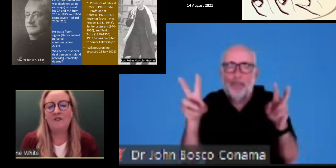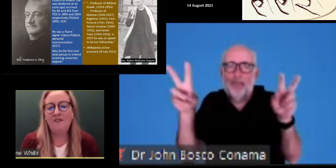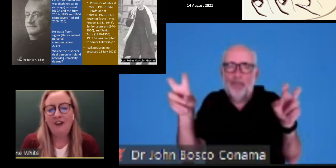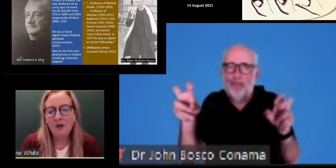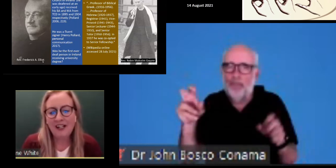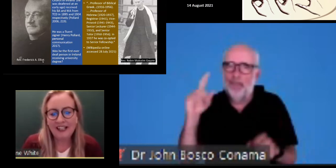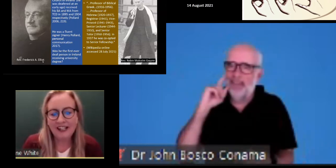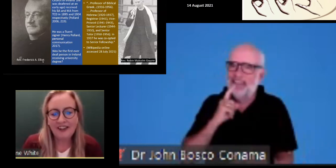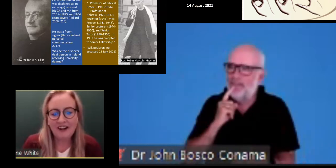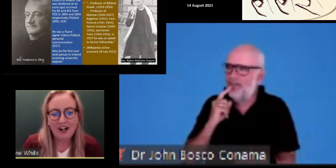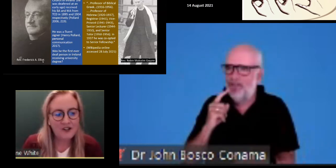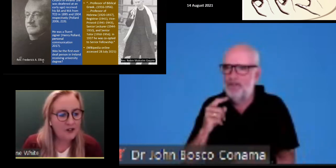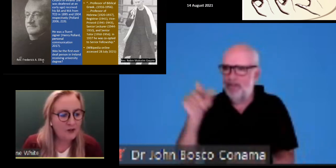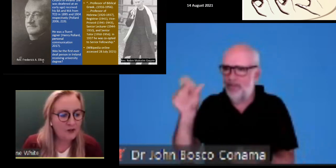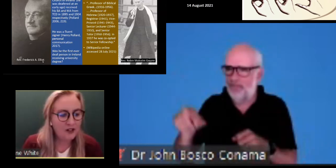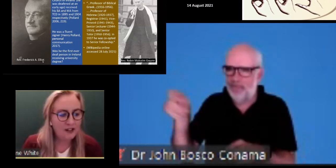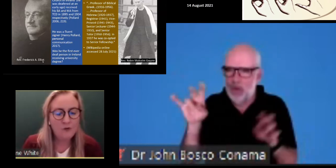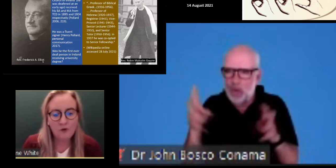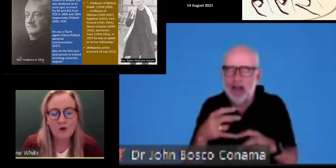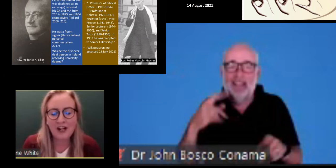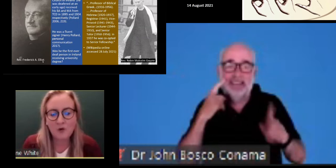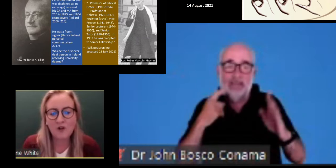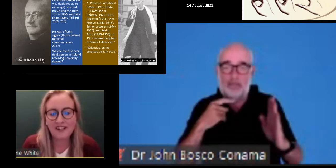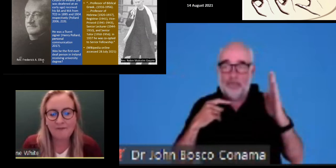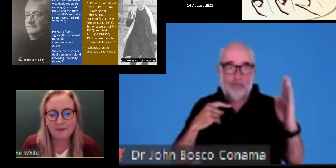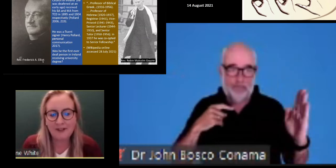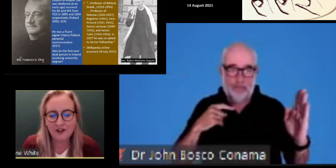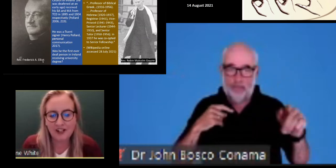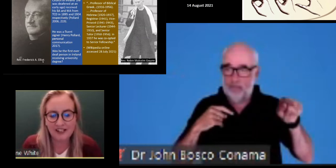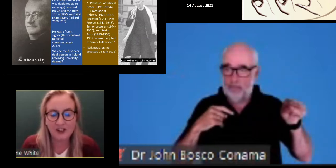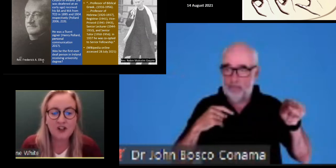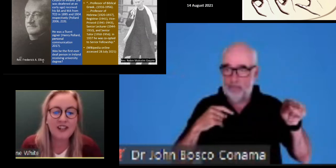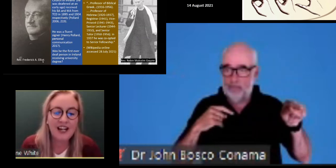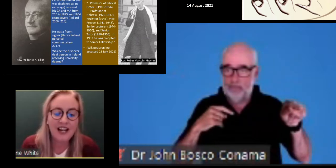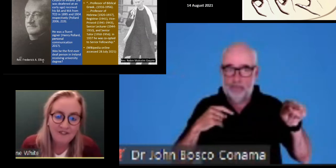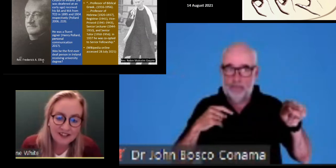So very quickly, there are two quote unquote deaf people in Trinity. To the left,